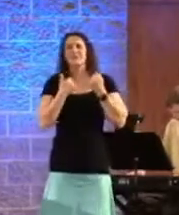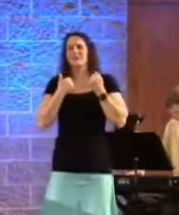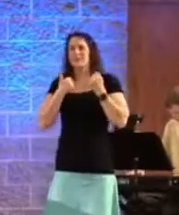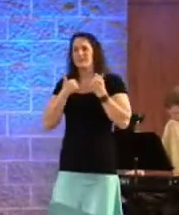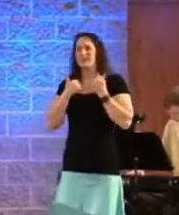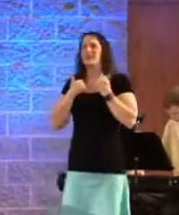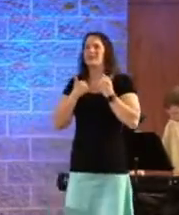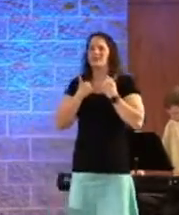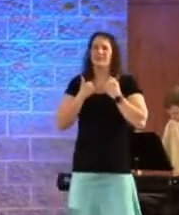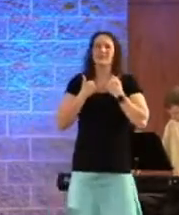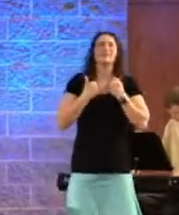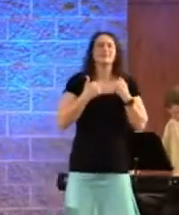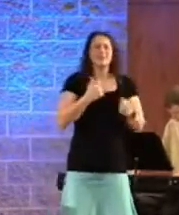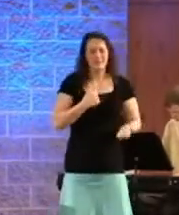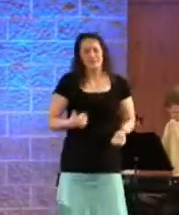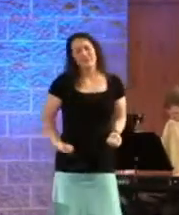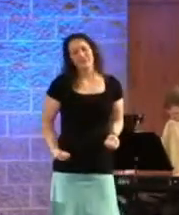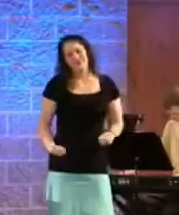alive. I'm